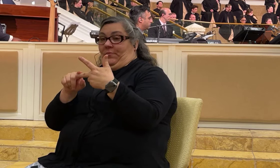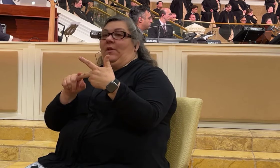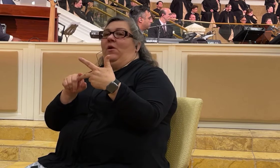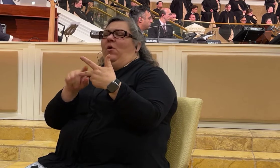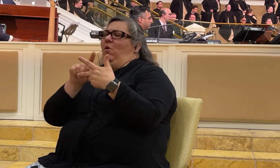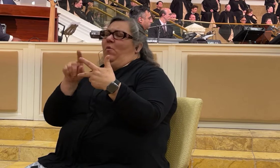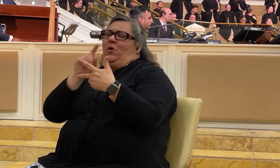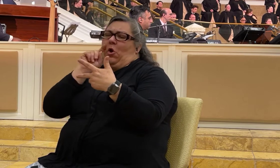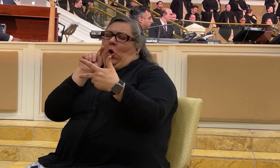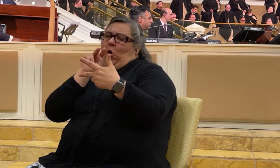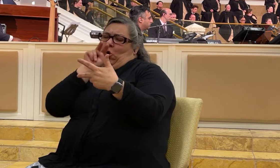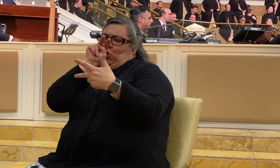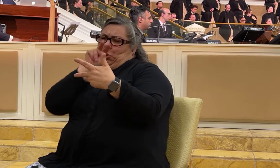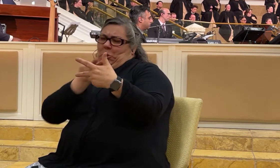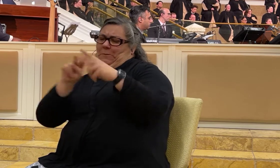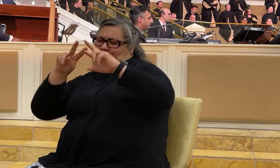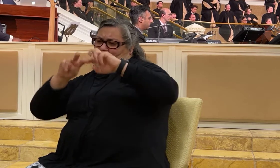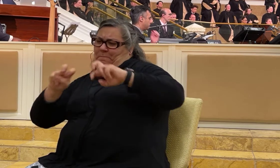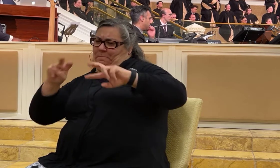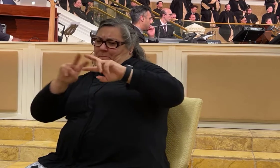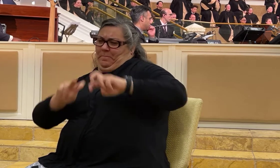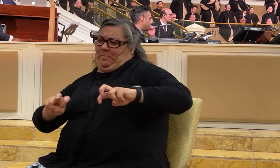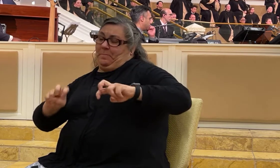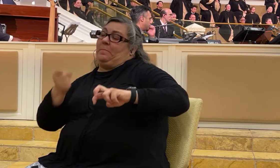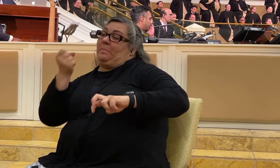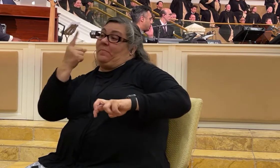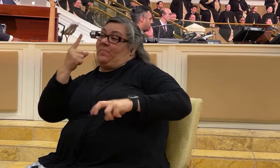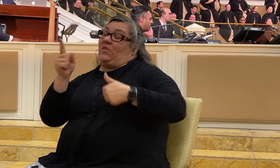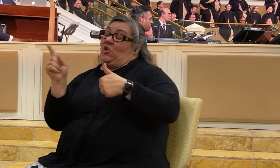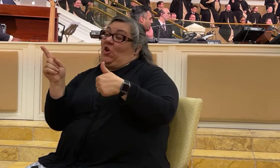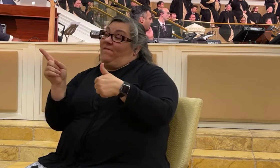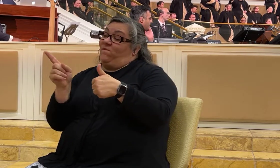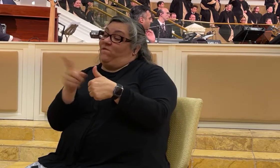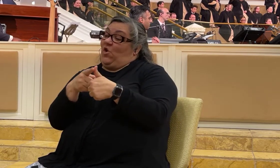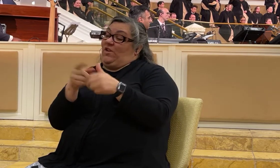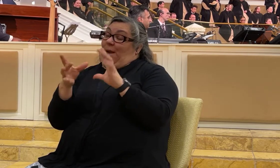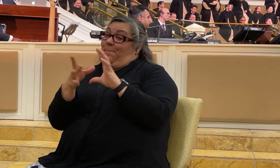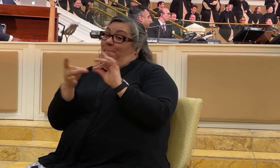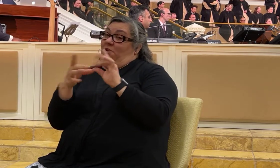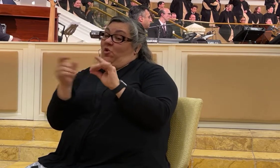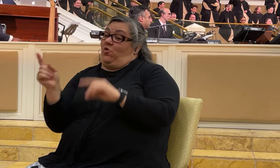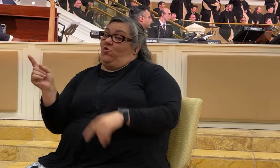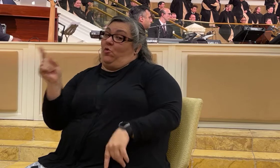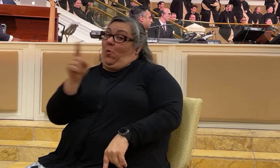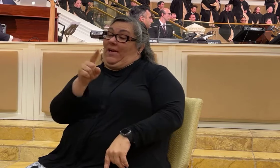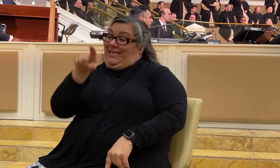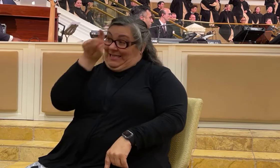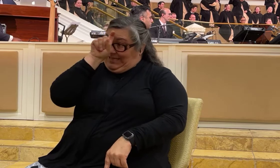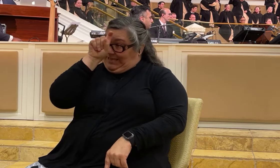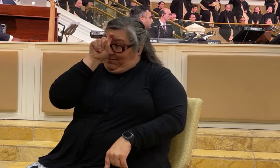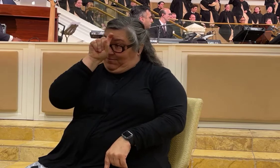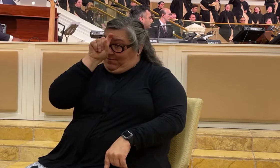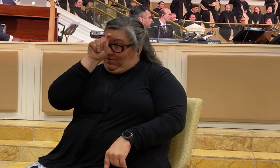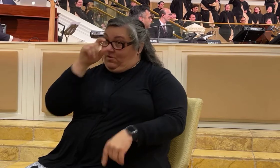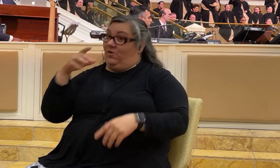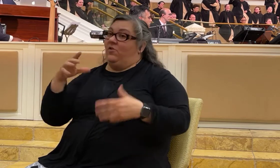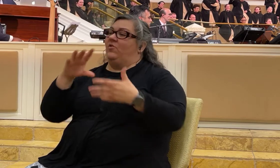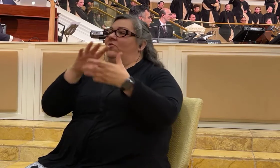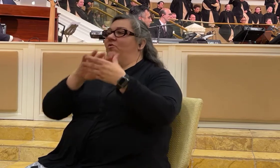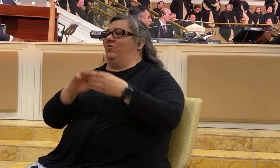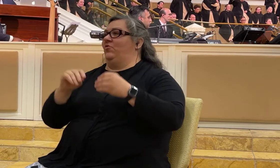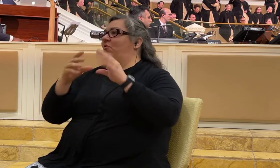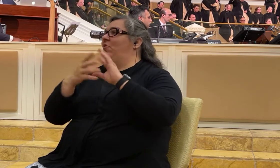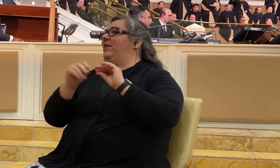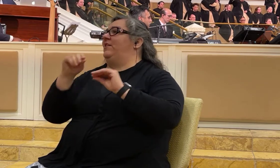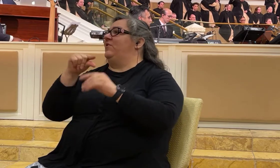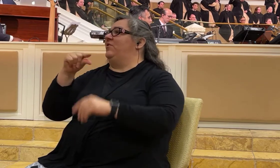When you look at this, you will find that the first mention of Egypt in the Bible is this story,